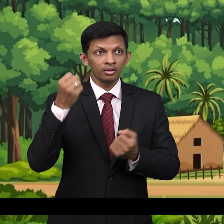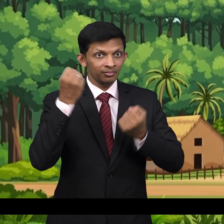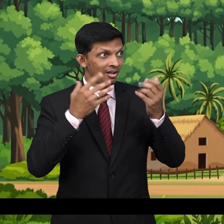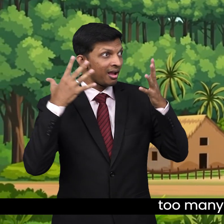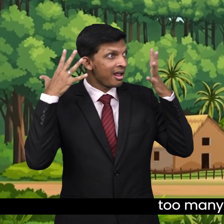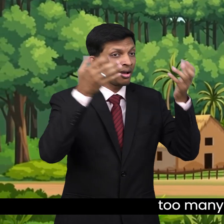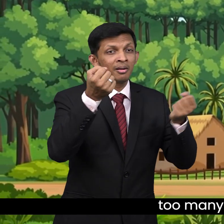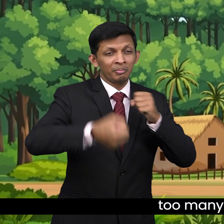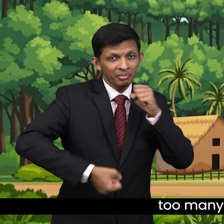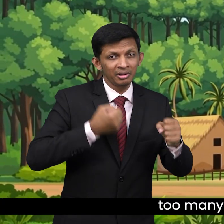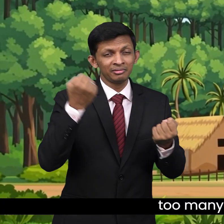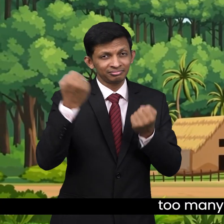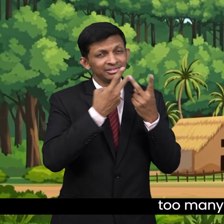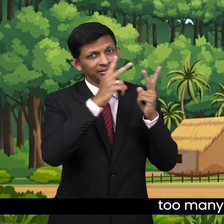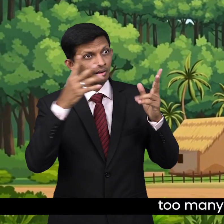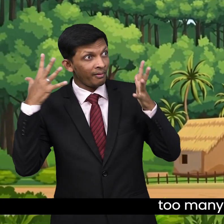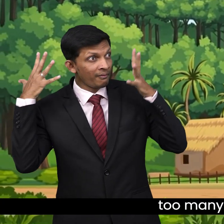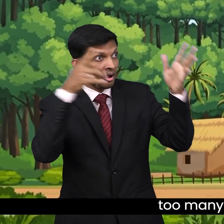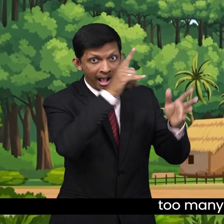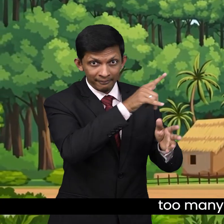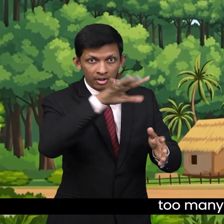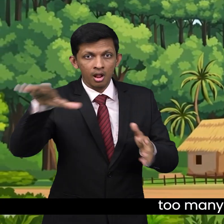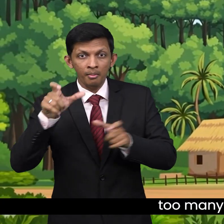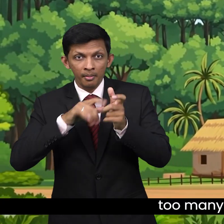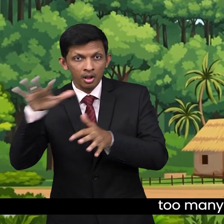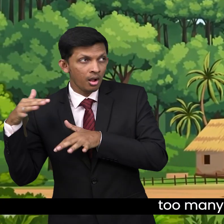never crowd too many people into one vehicle.